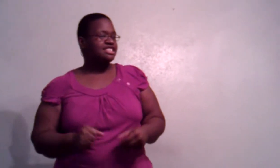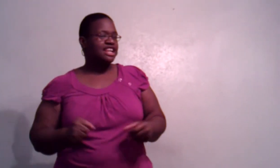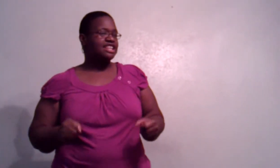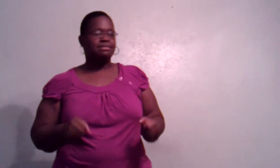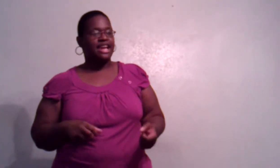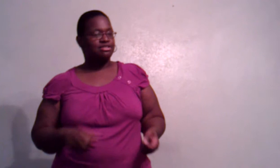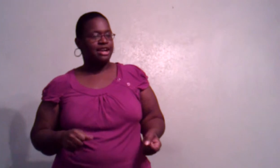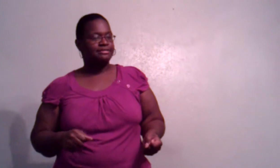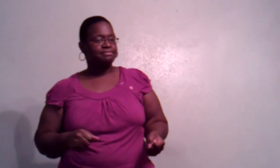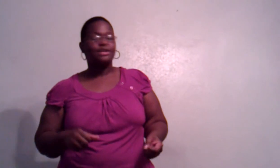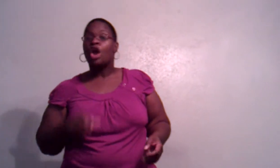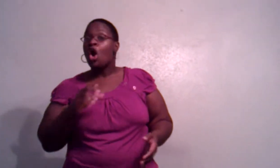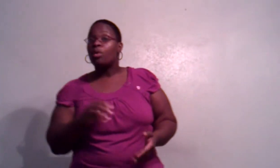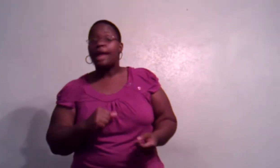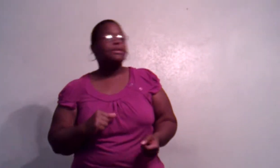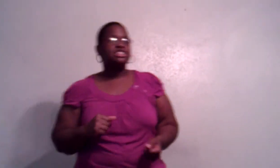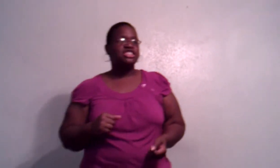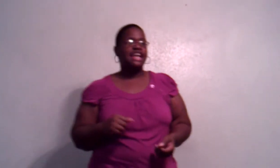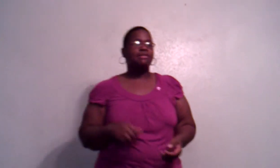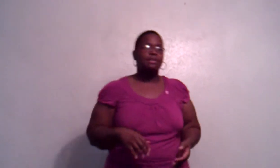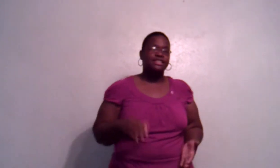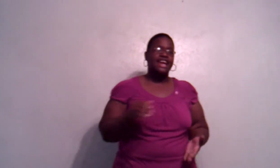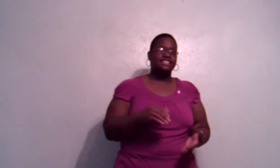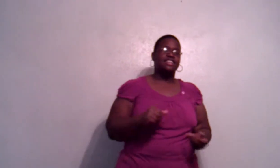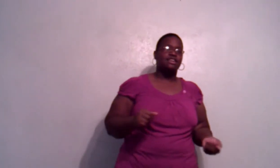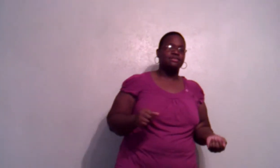I get some gas, right? What type of energy is that when I put the gas in the car?